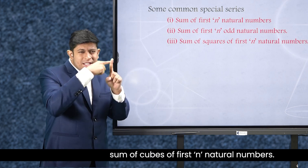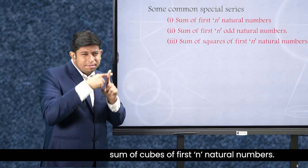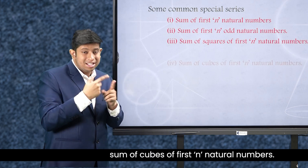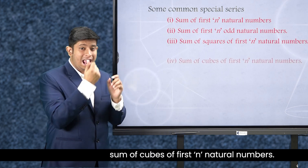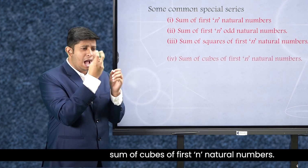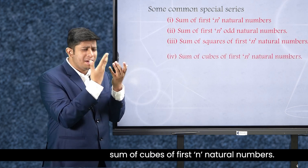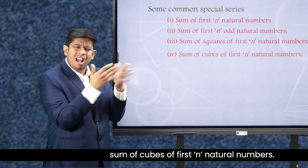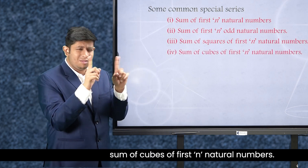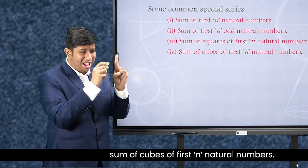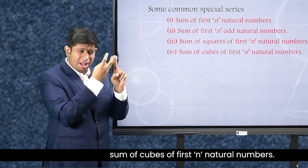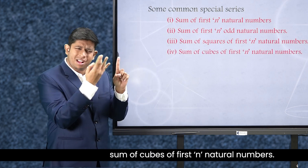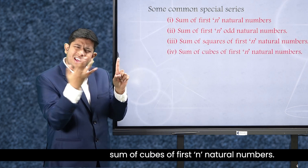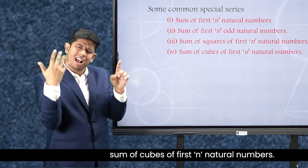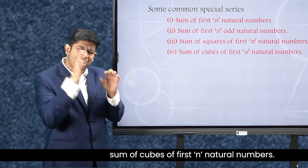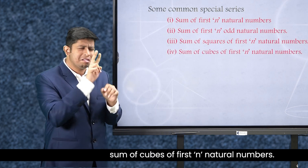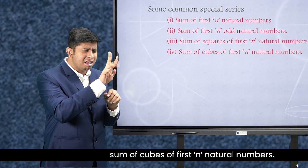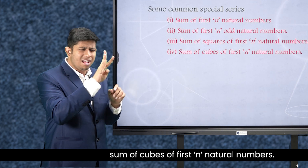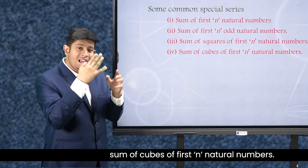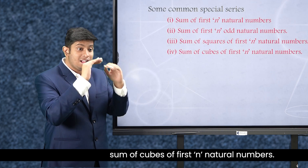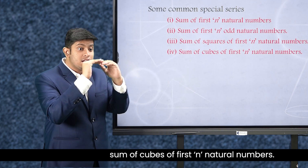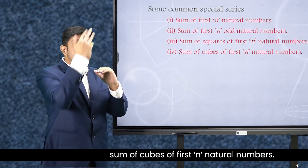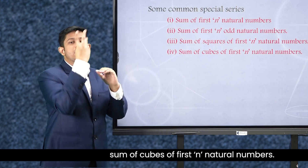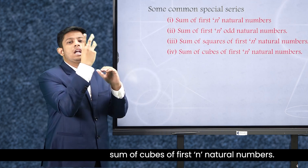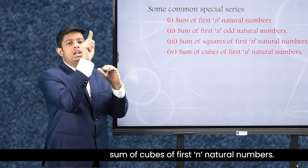sum of cubes of first n natural numbers.